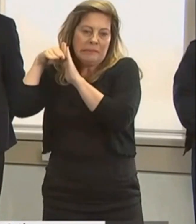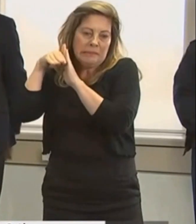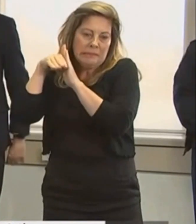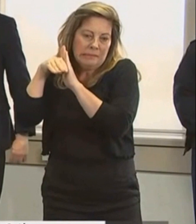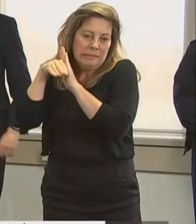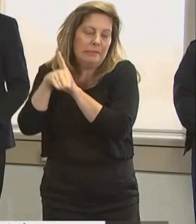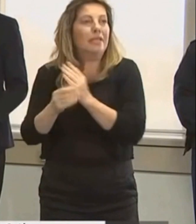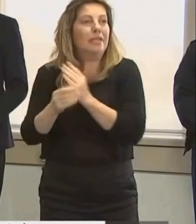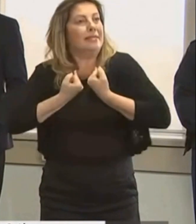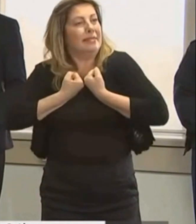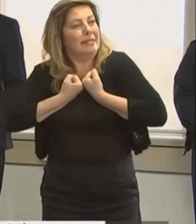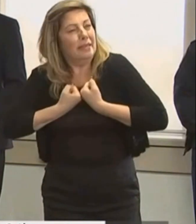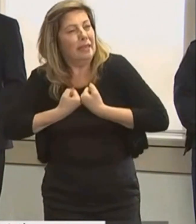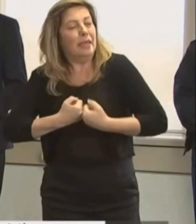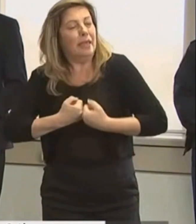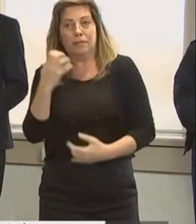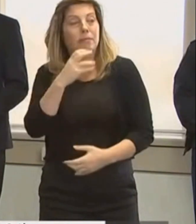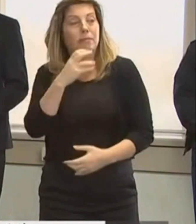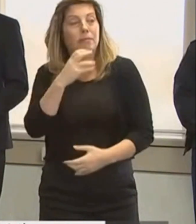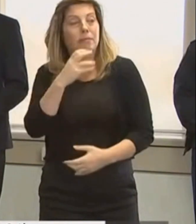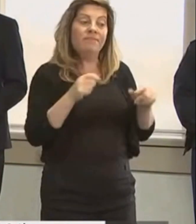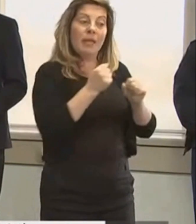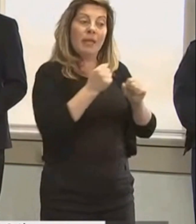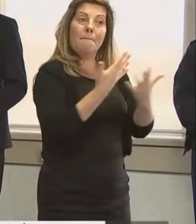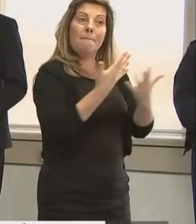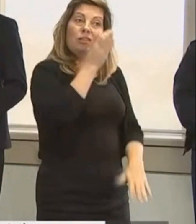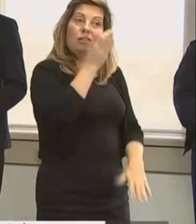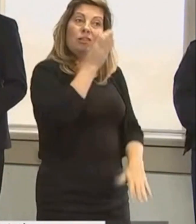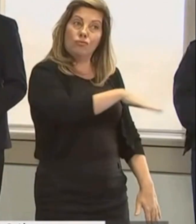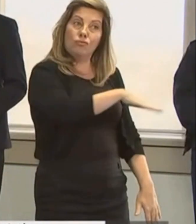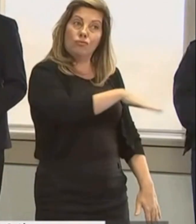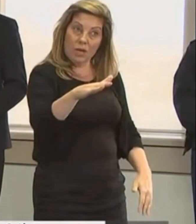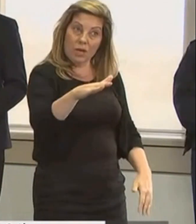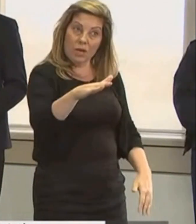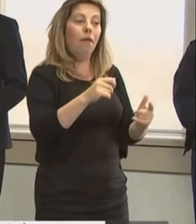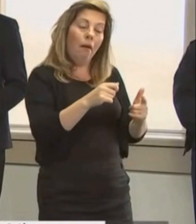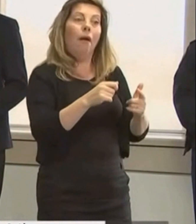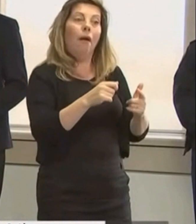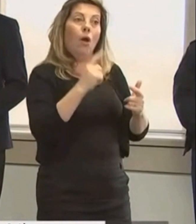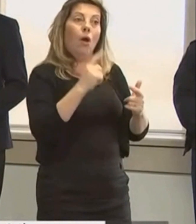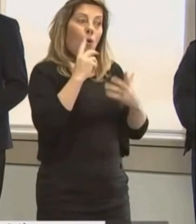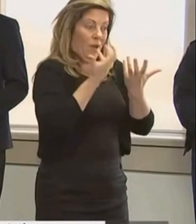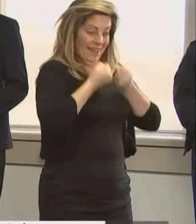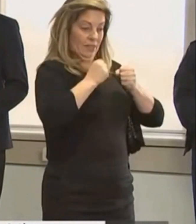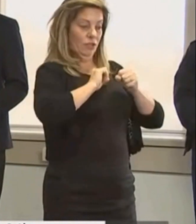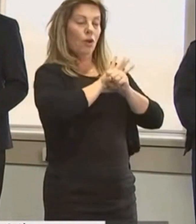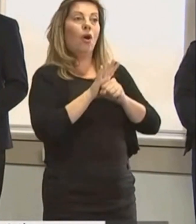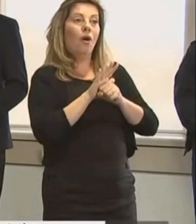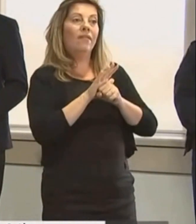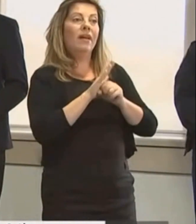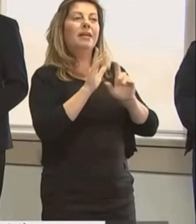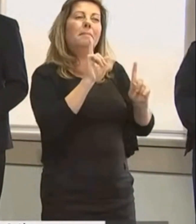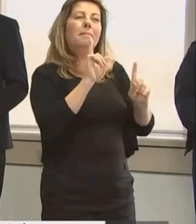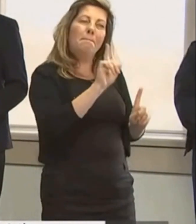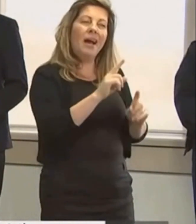very quickly. Particularly children, we do know that of all the children that have been tested, the proportion of children who